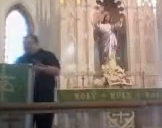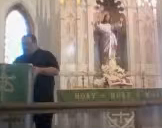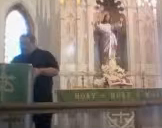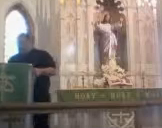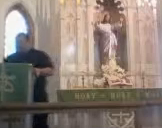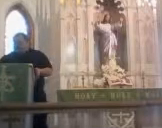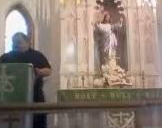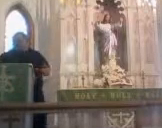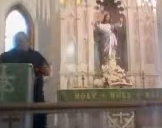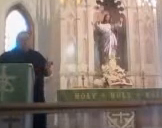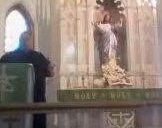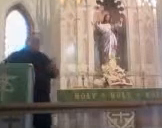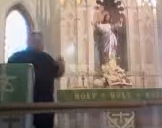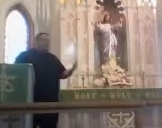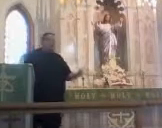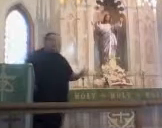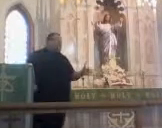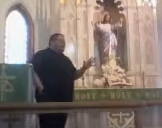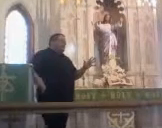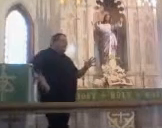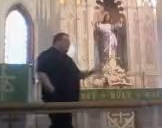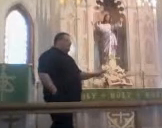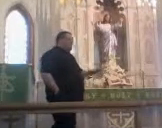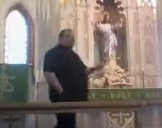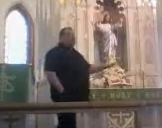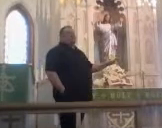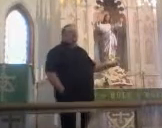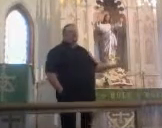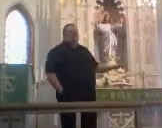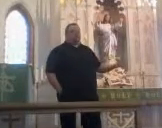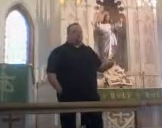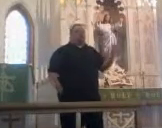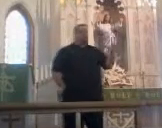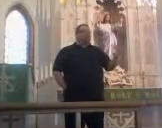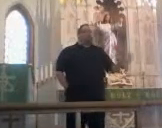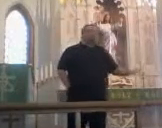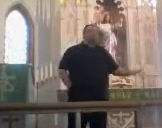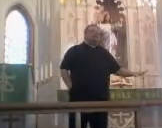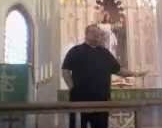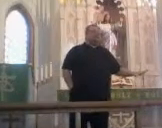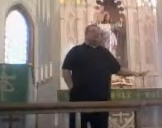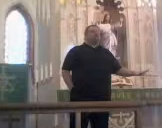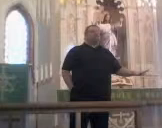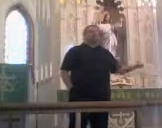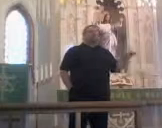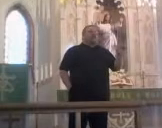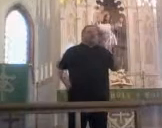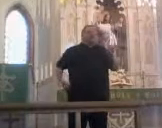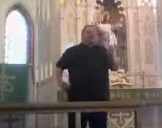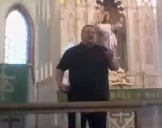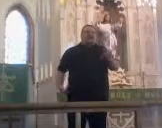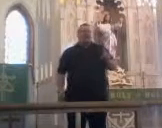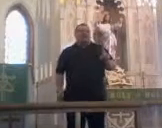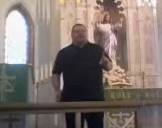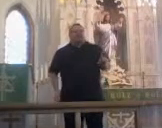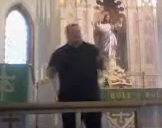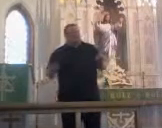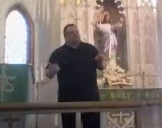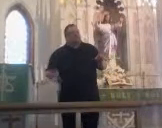the point in the running where he finally laid down under a broom tree. He laid down under a tree. And did you catch what happened when you read the